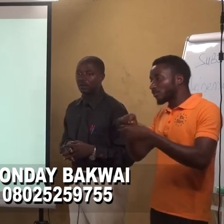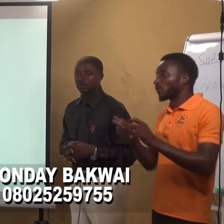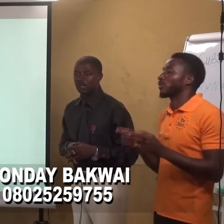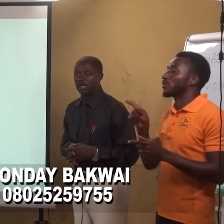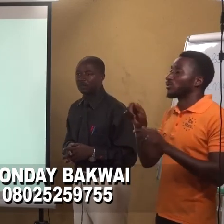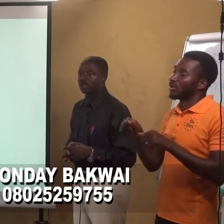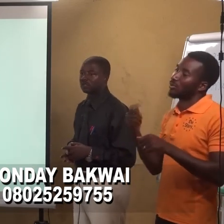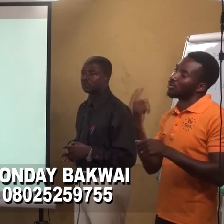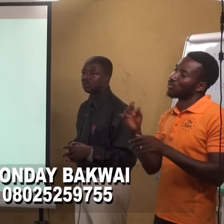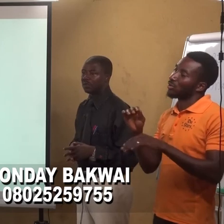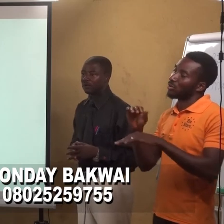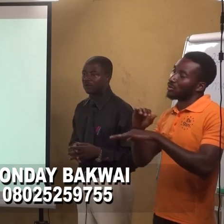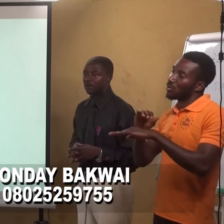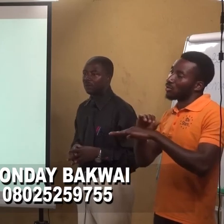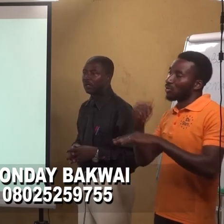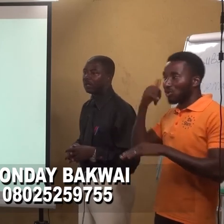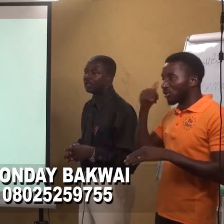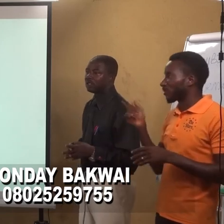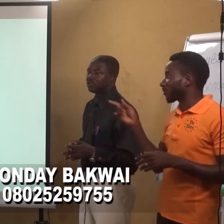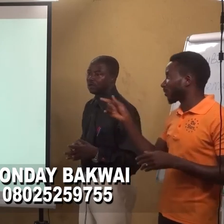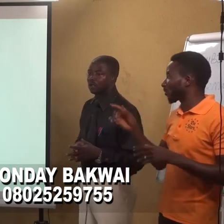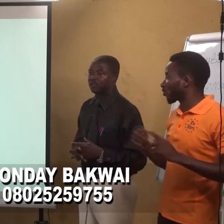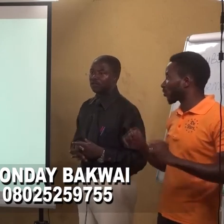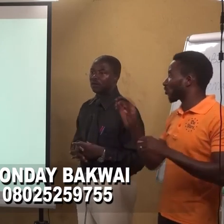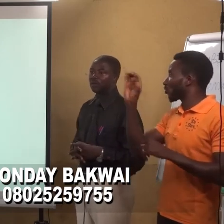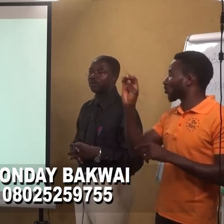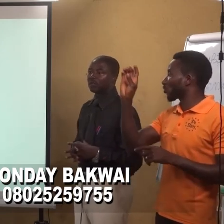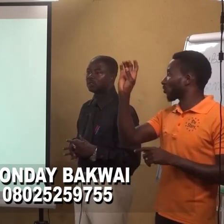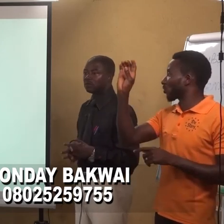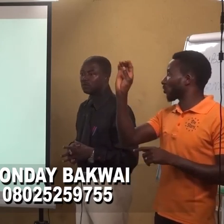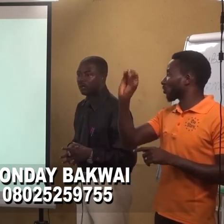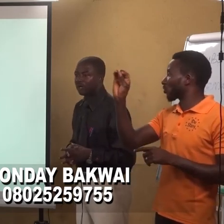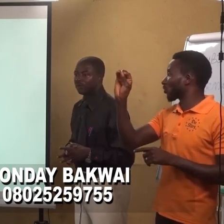can always contact me through my phone number